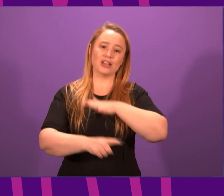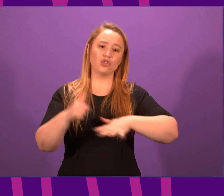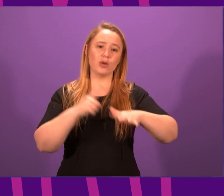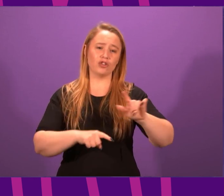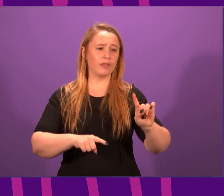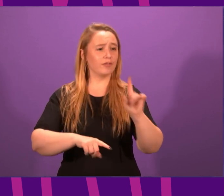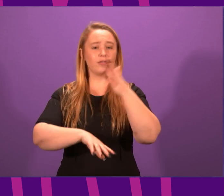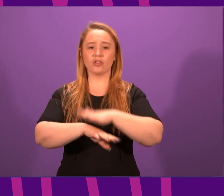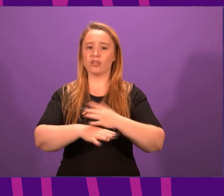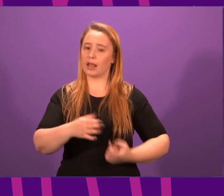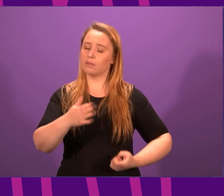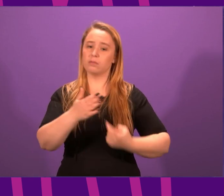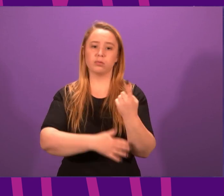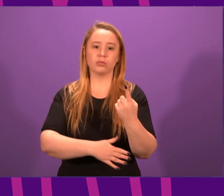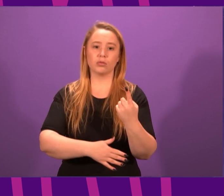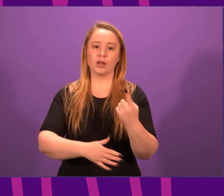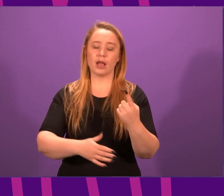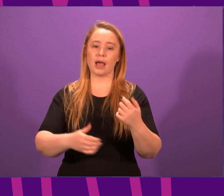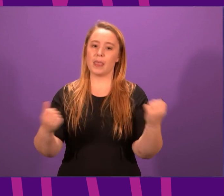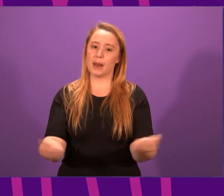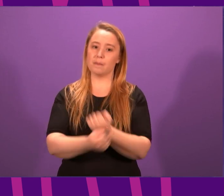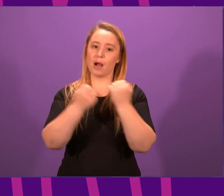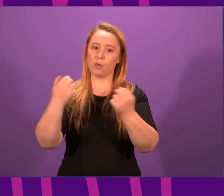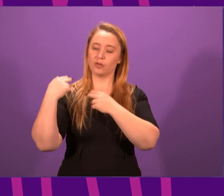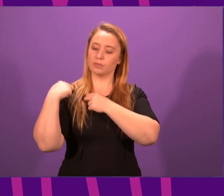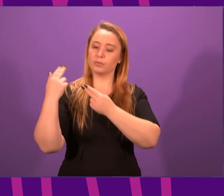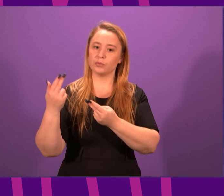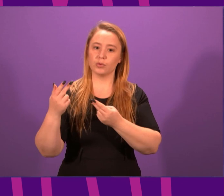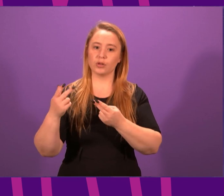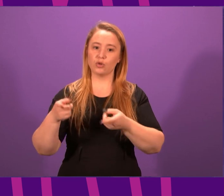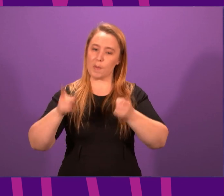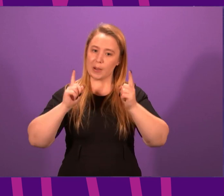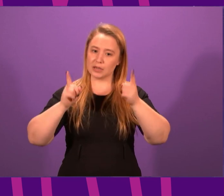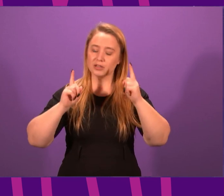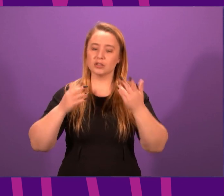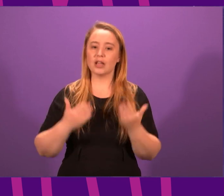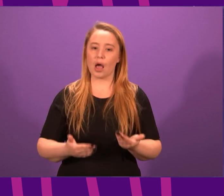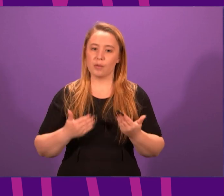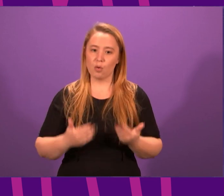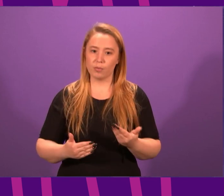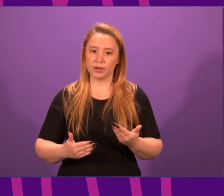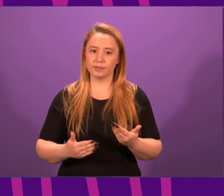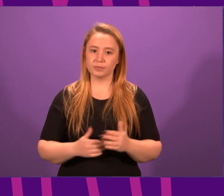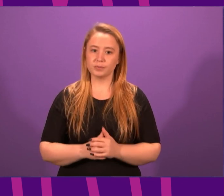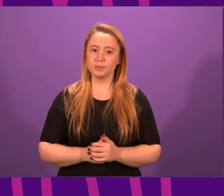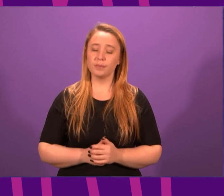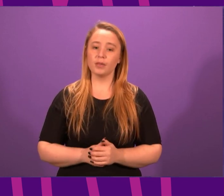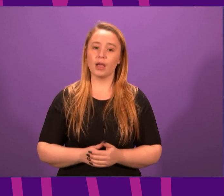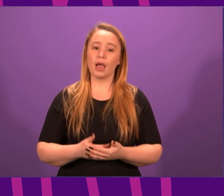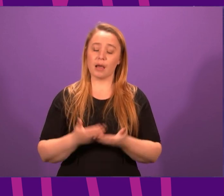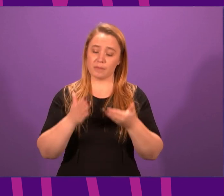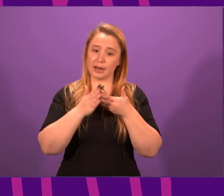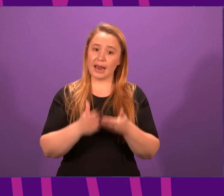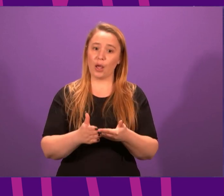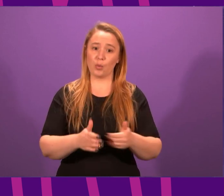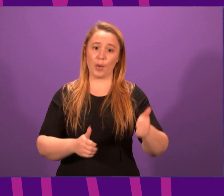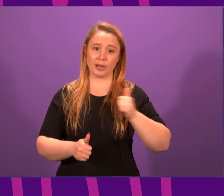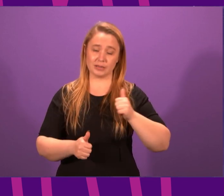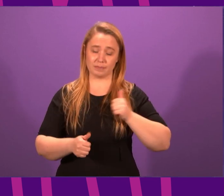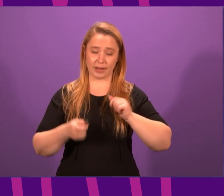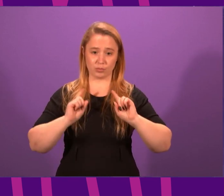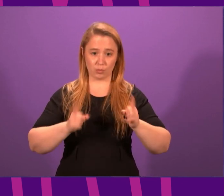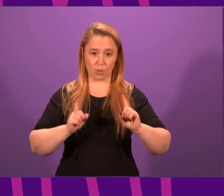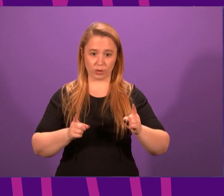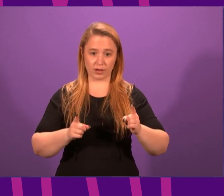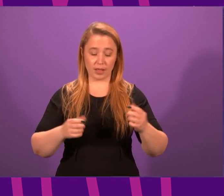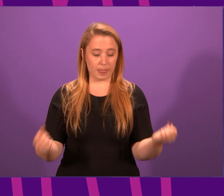with unprecedented powers given to ministers. And it clearly is the time when there's an expectation that we start to